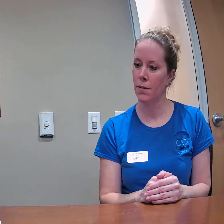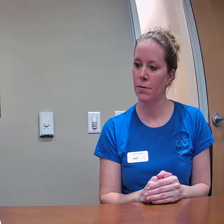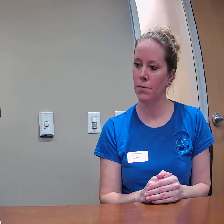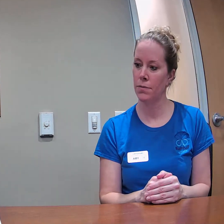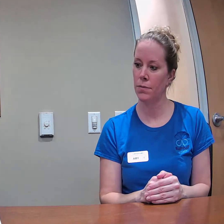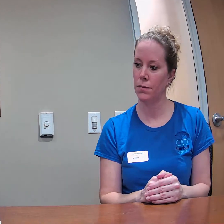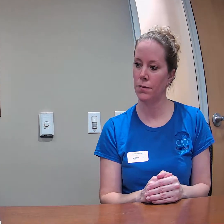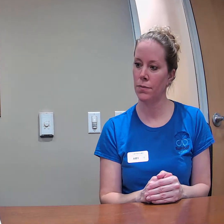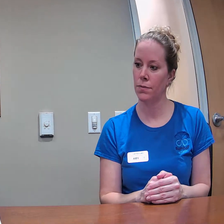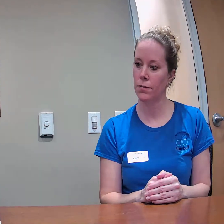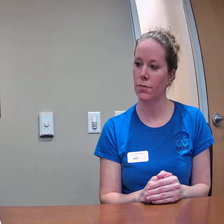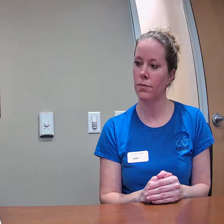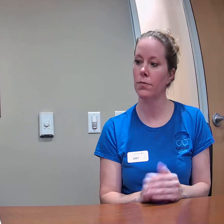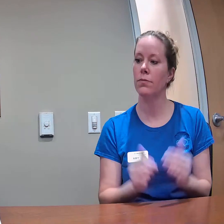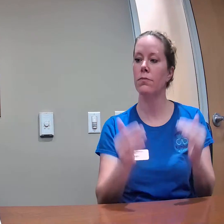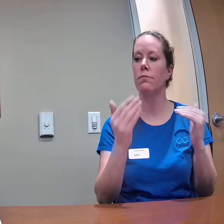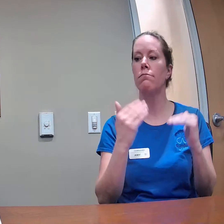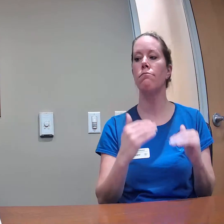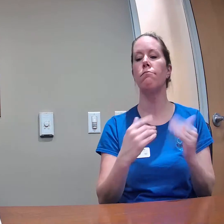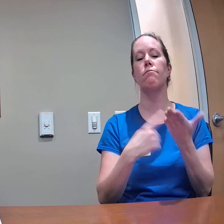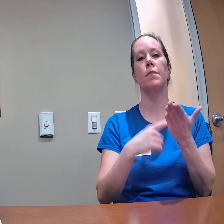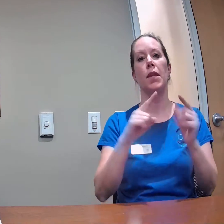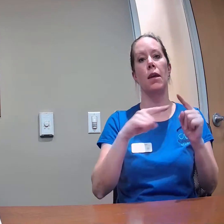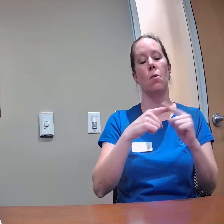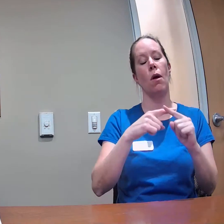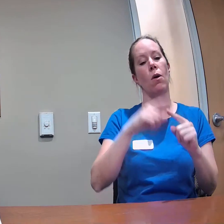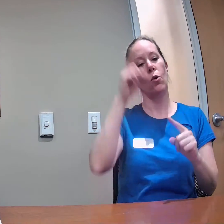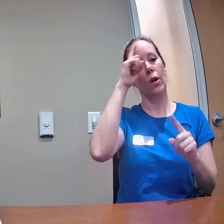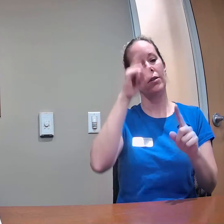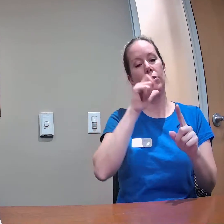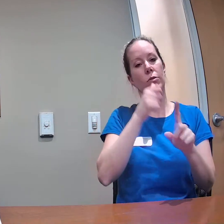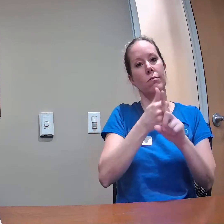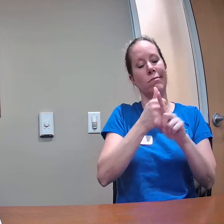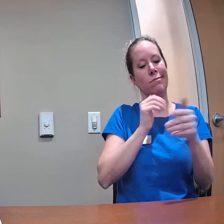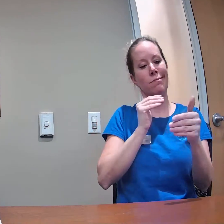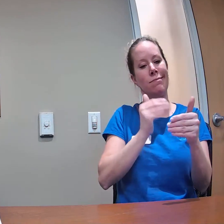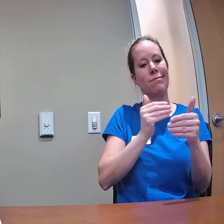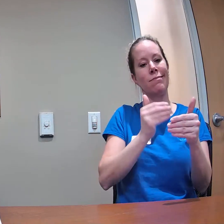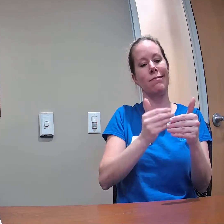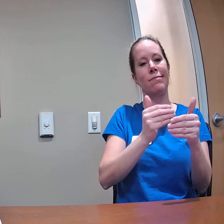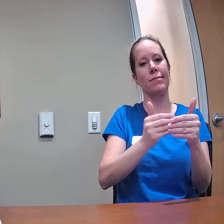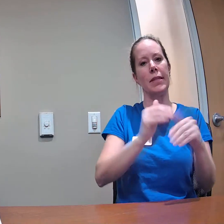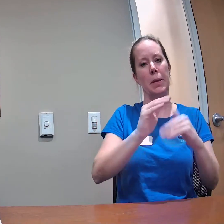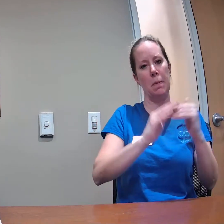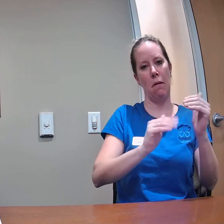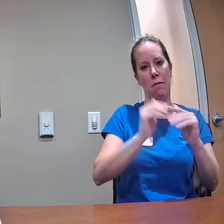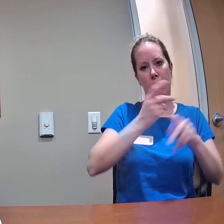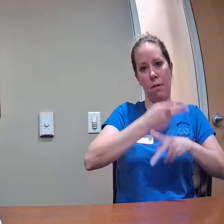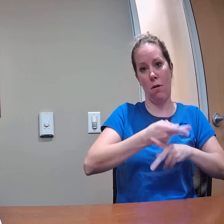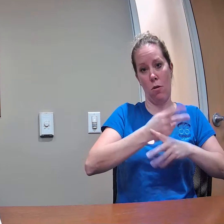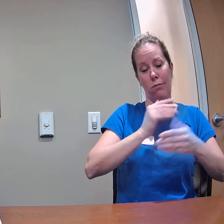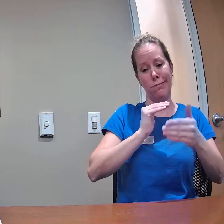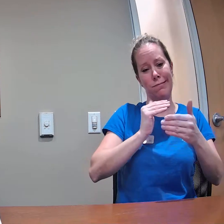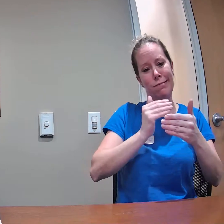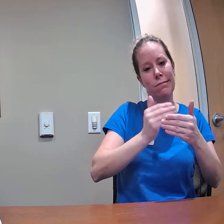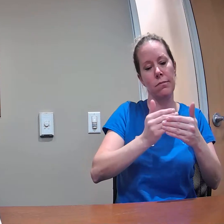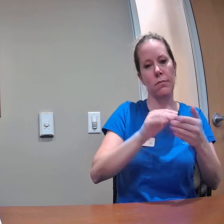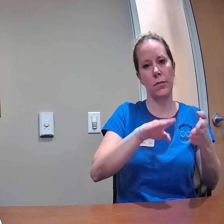I'll just talk a little bit about palliative care. Not much has really changed in palliative care. If